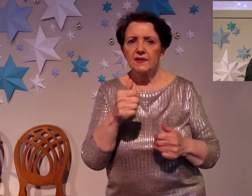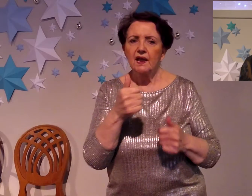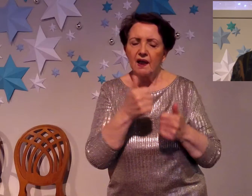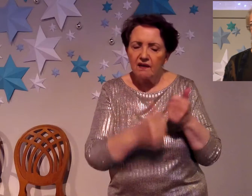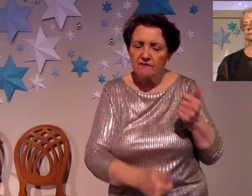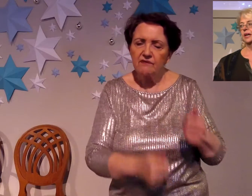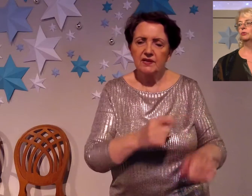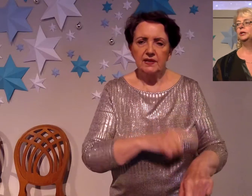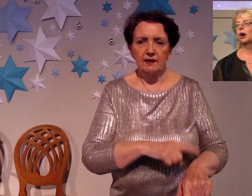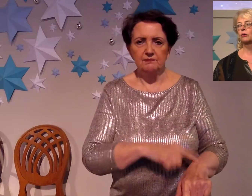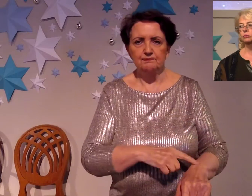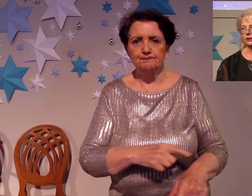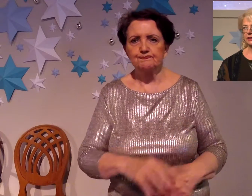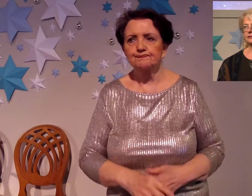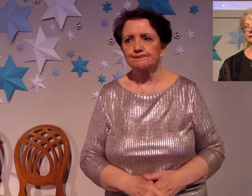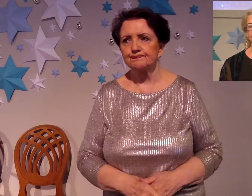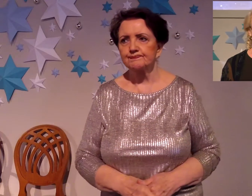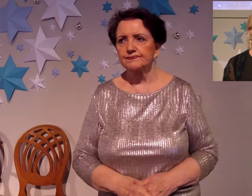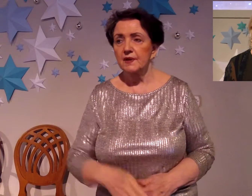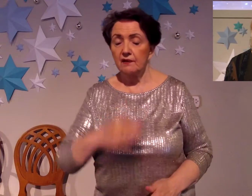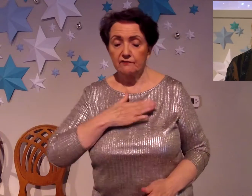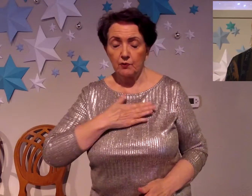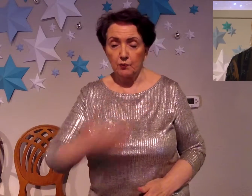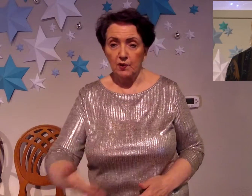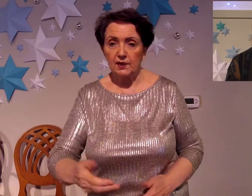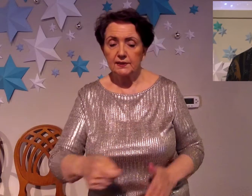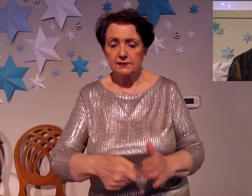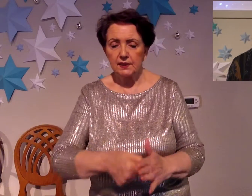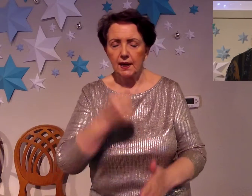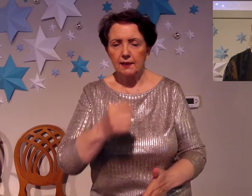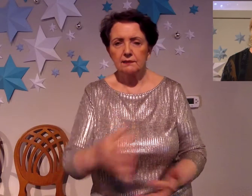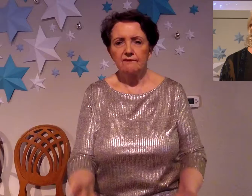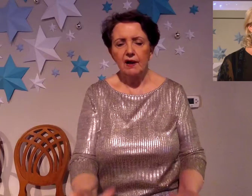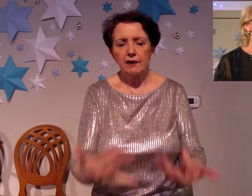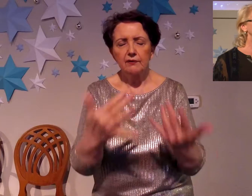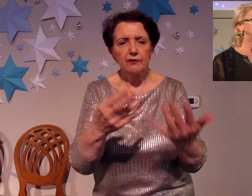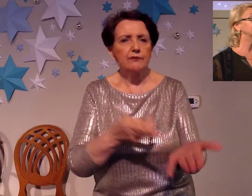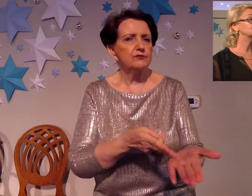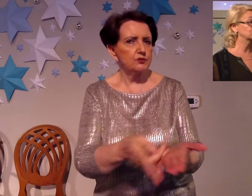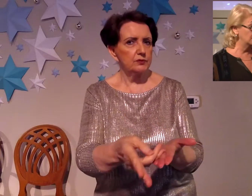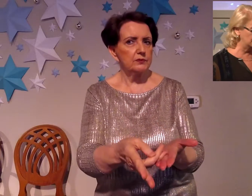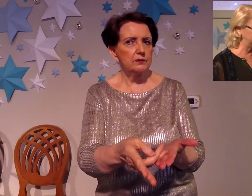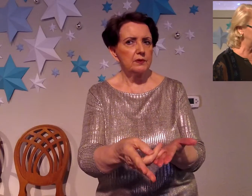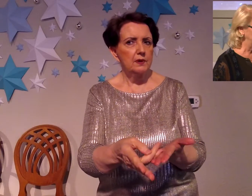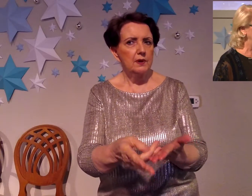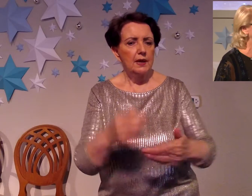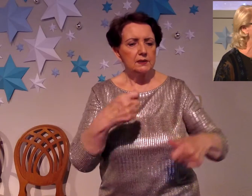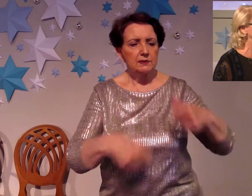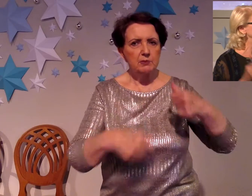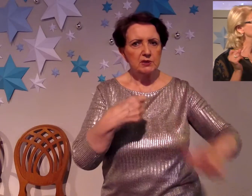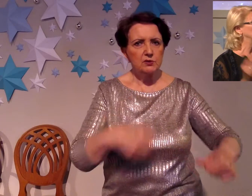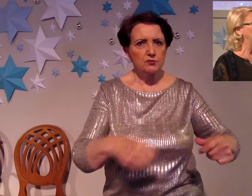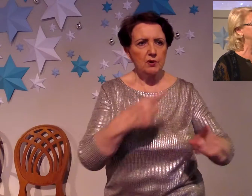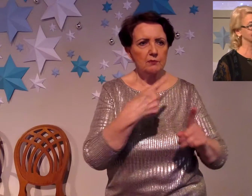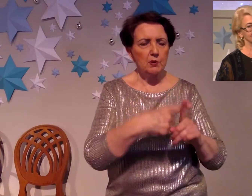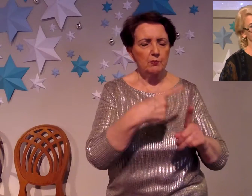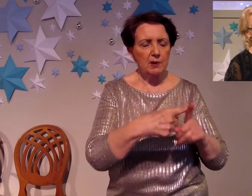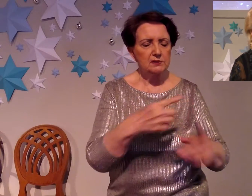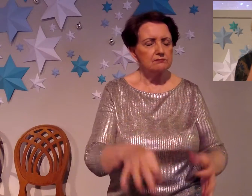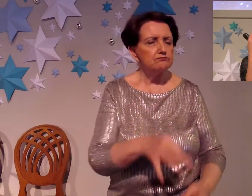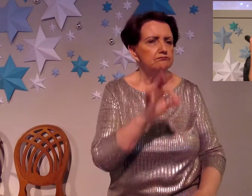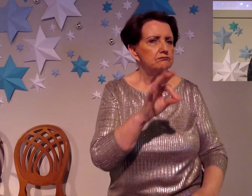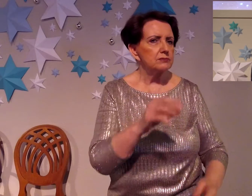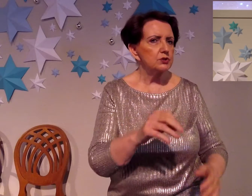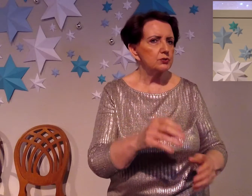time that we are willing to light the bonfire of truth and to beat the drum of our spiritual